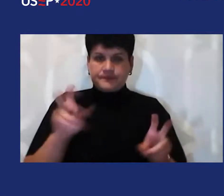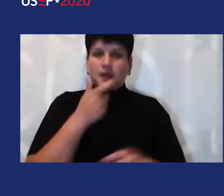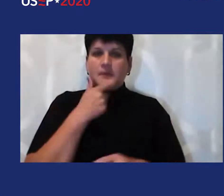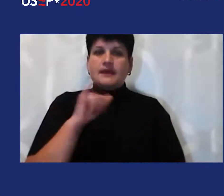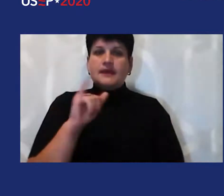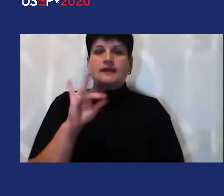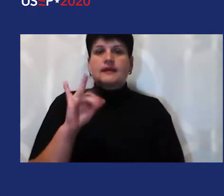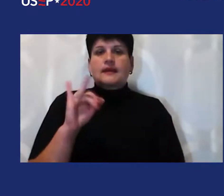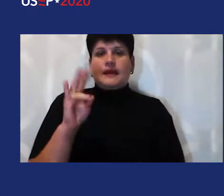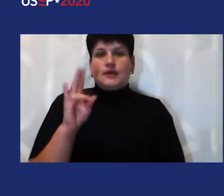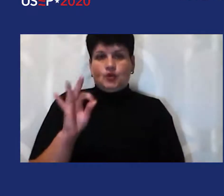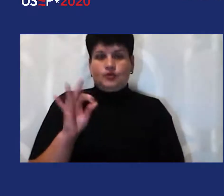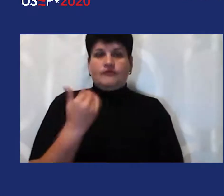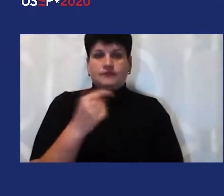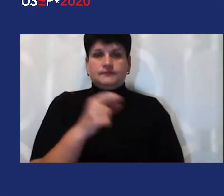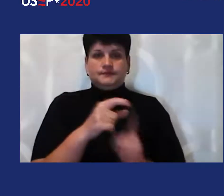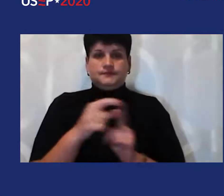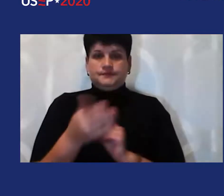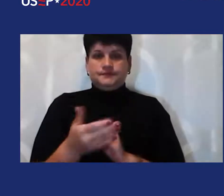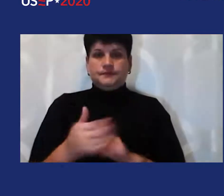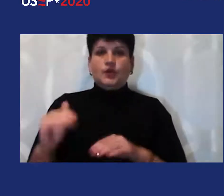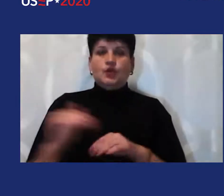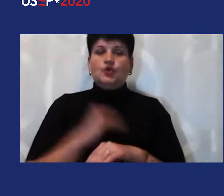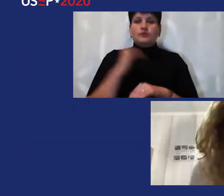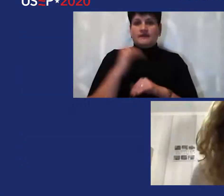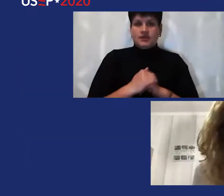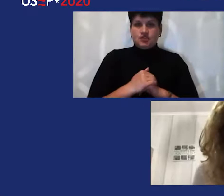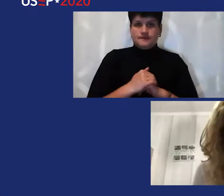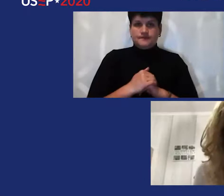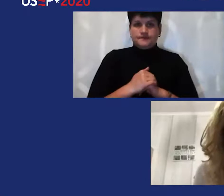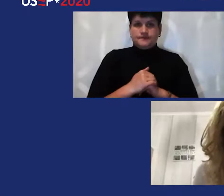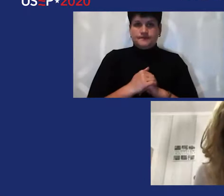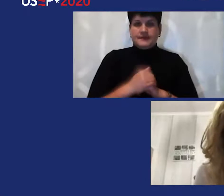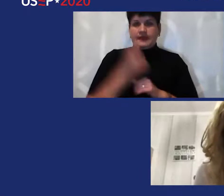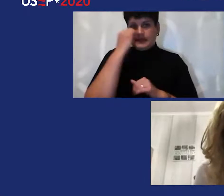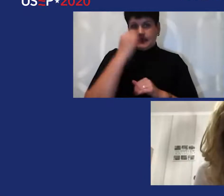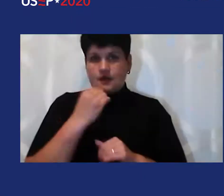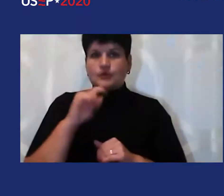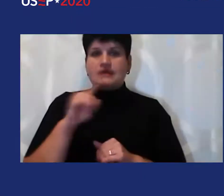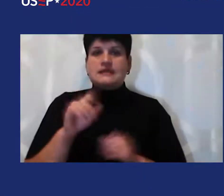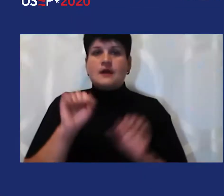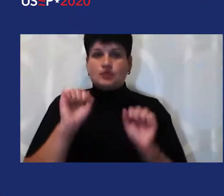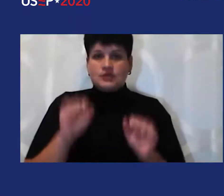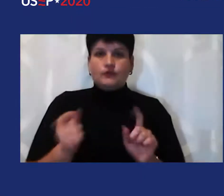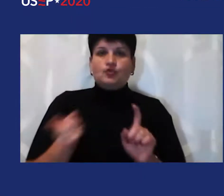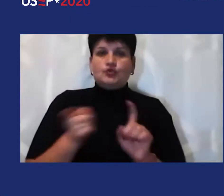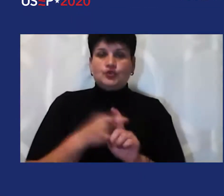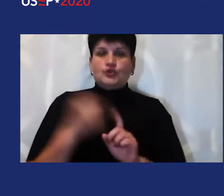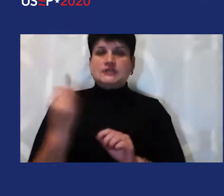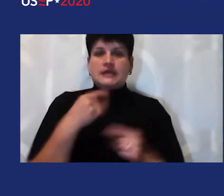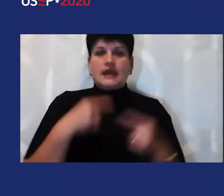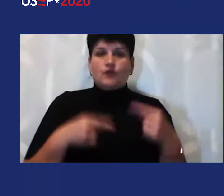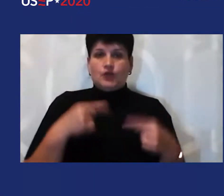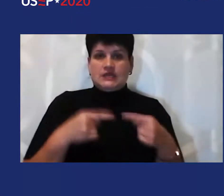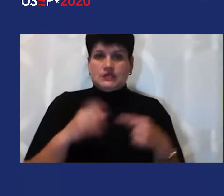with Disabilities Fight for Right. Irina, the floor is yours. Good evening, and thank you for having